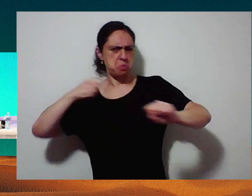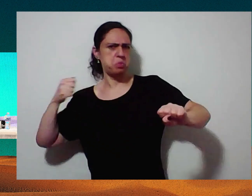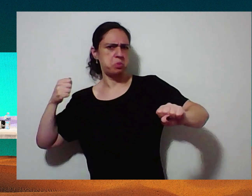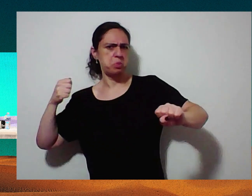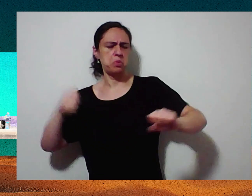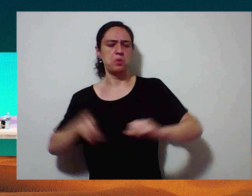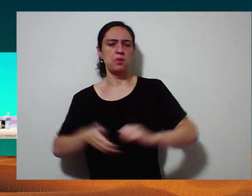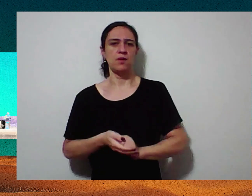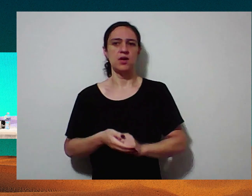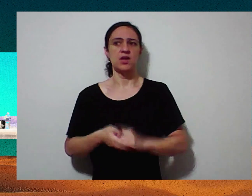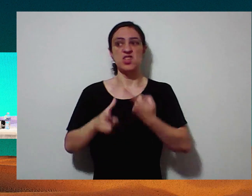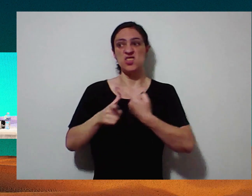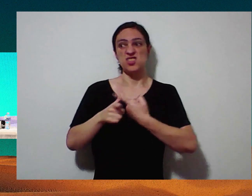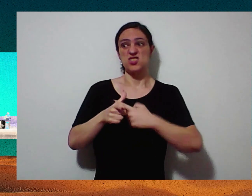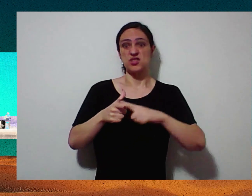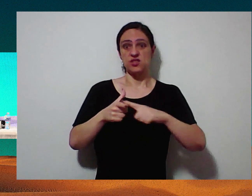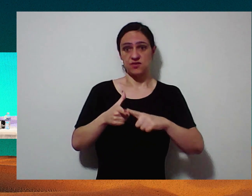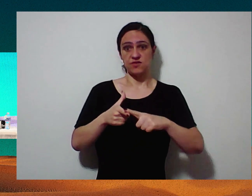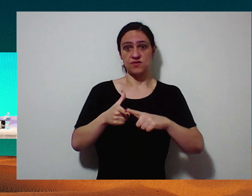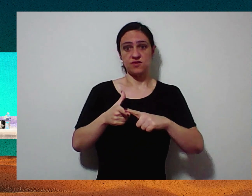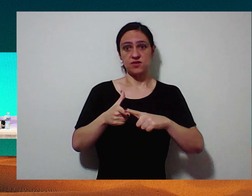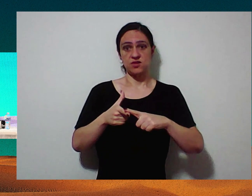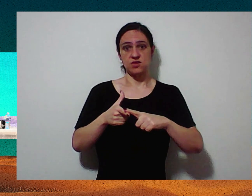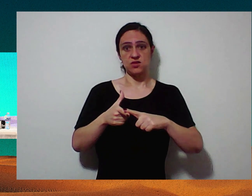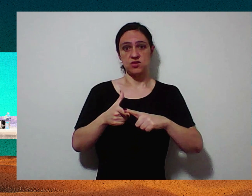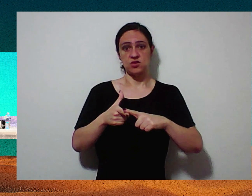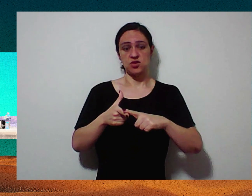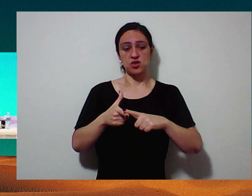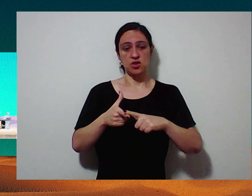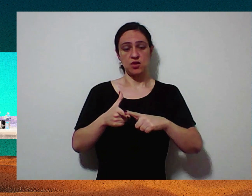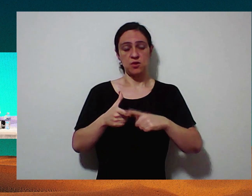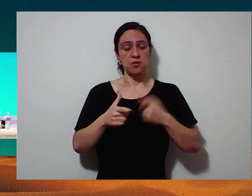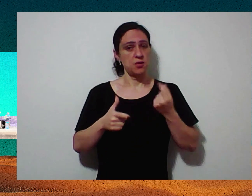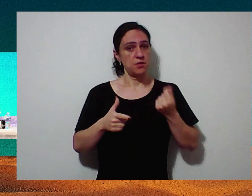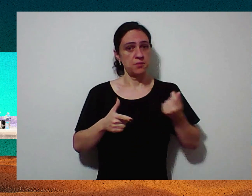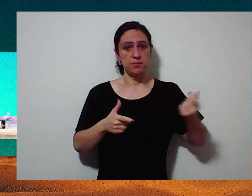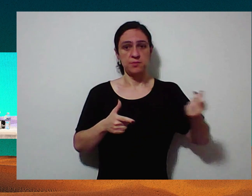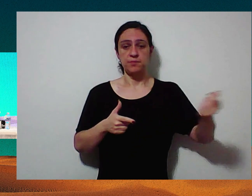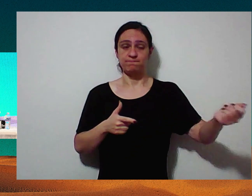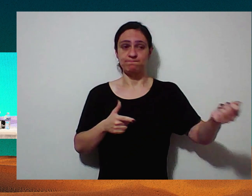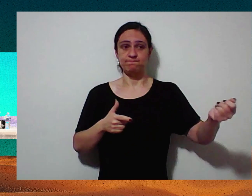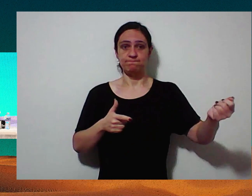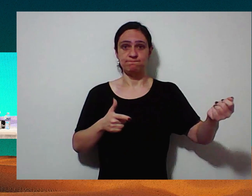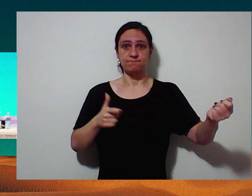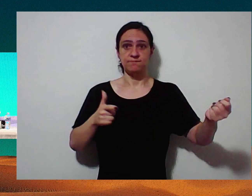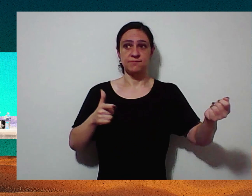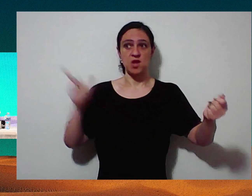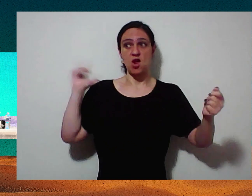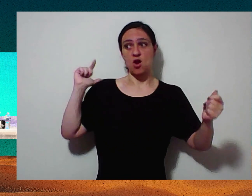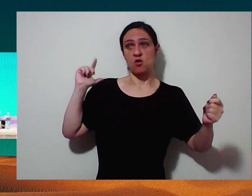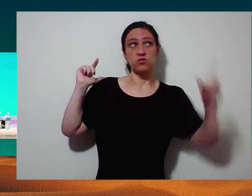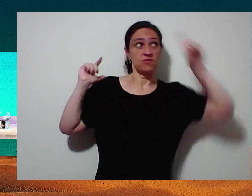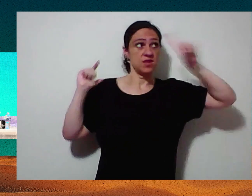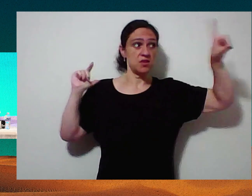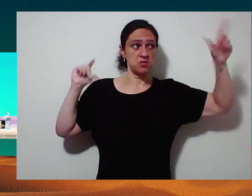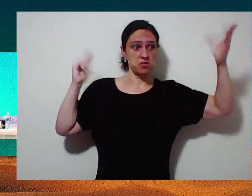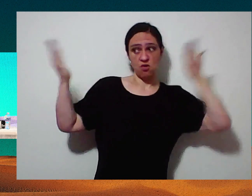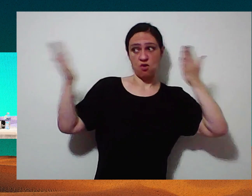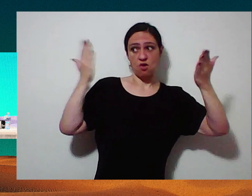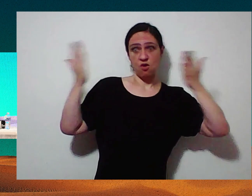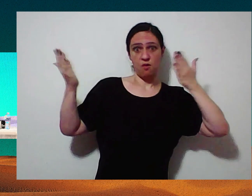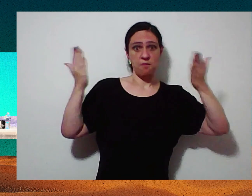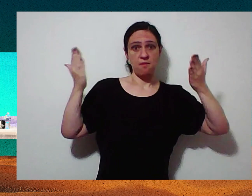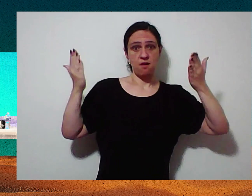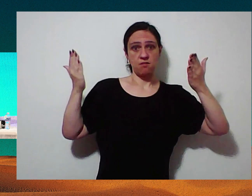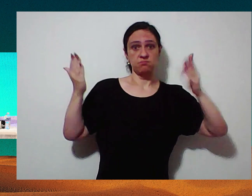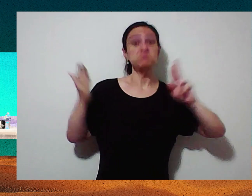por infinito. Divide por capacidade de Deus. And if you divide that by Quanto dá? infinity, but God's capacity, what is the result?